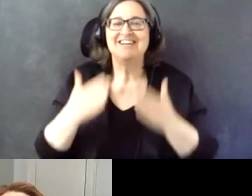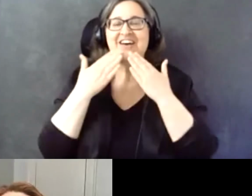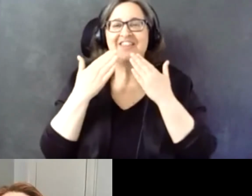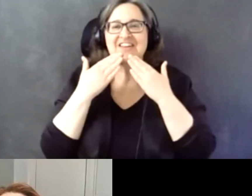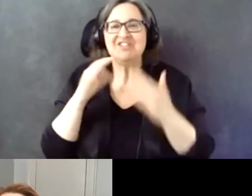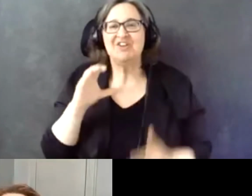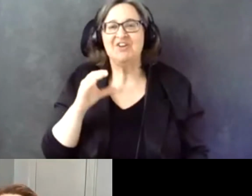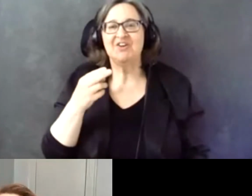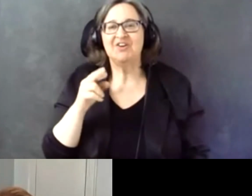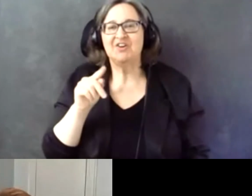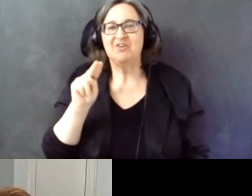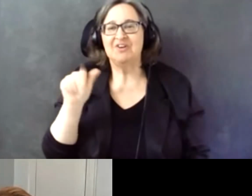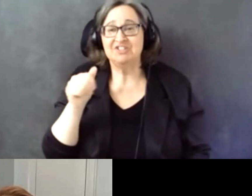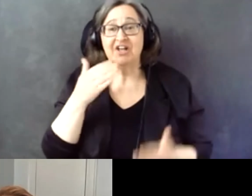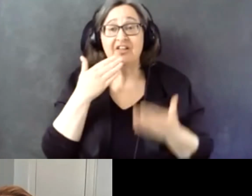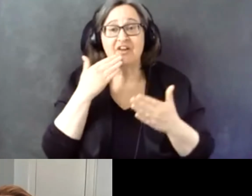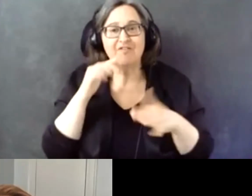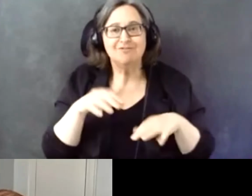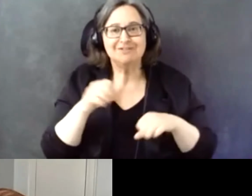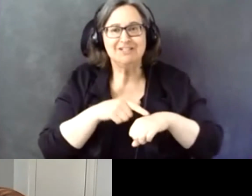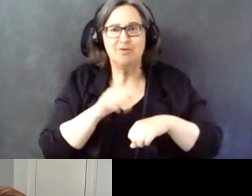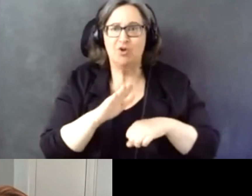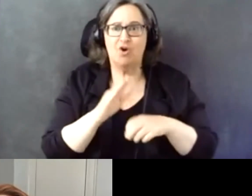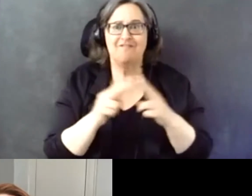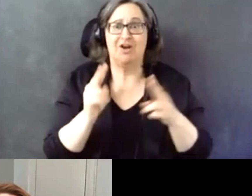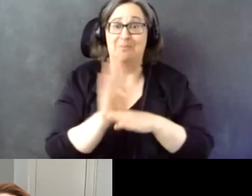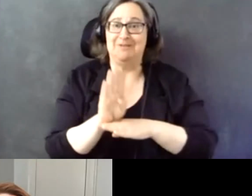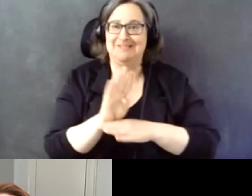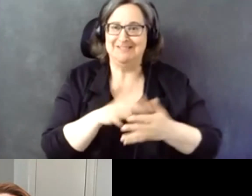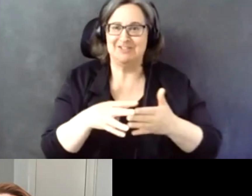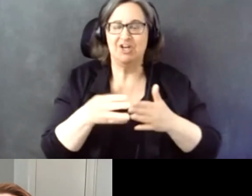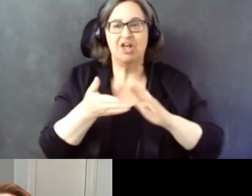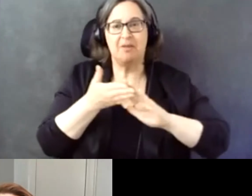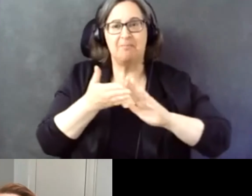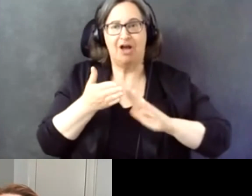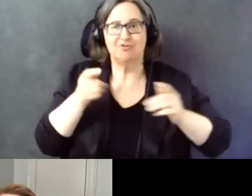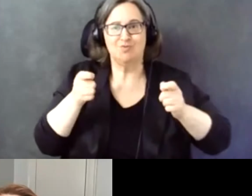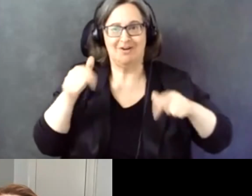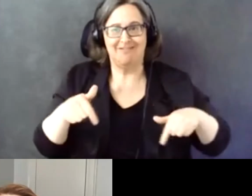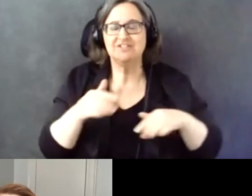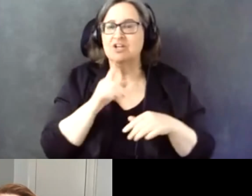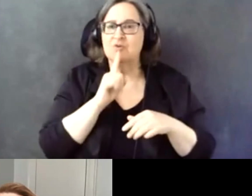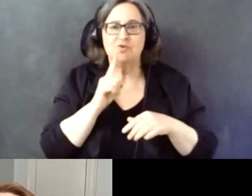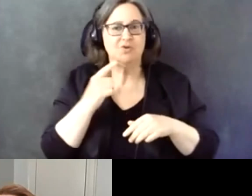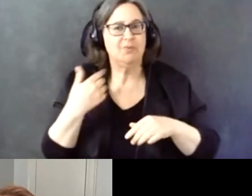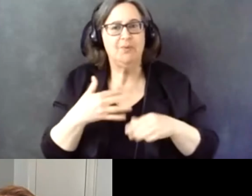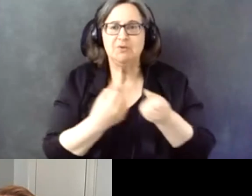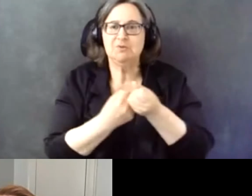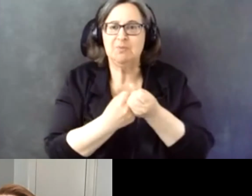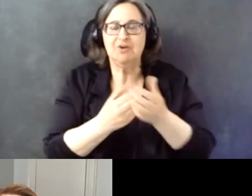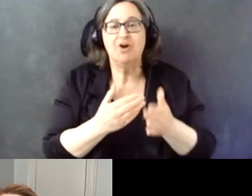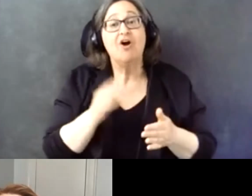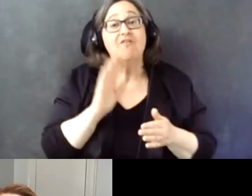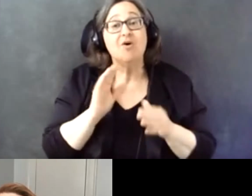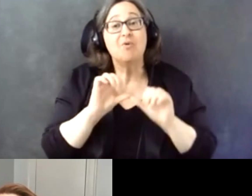much christina i really want to thank you for taking time out of your very busy schedule to moderate for us and for being such a champion former hsc